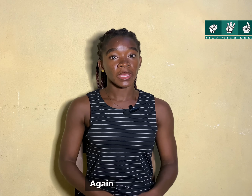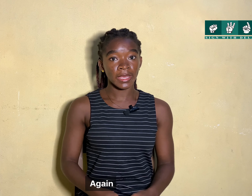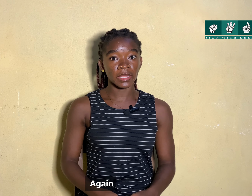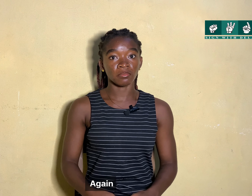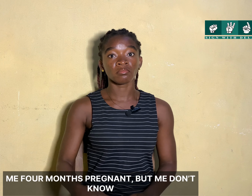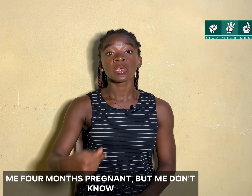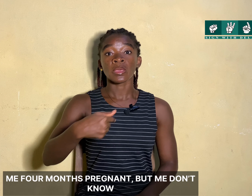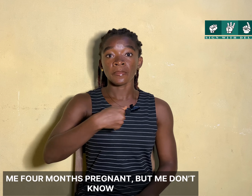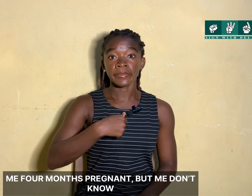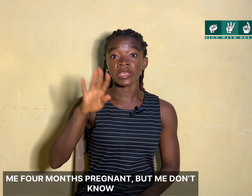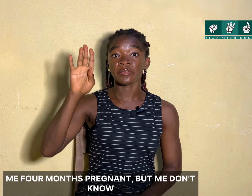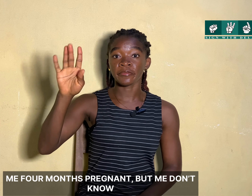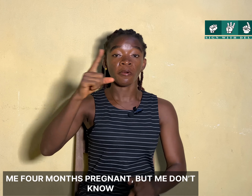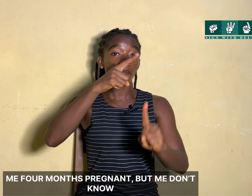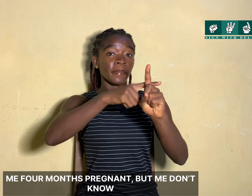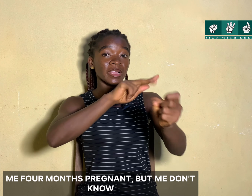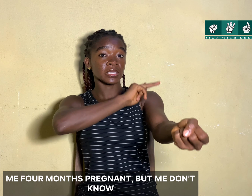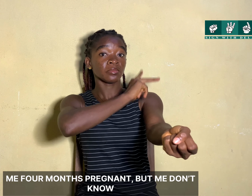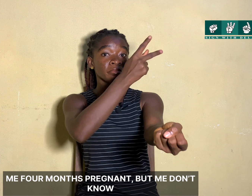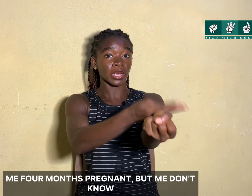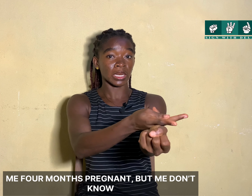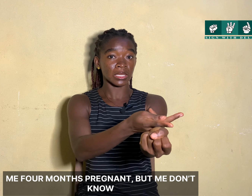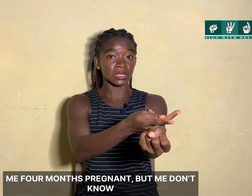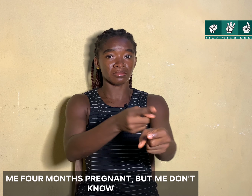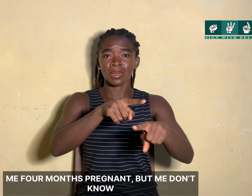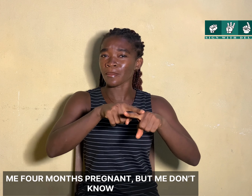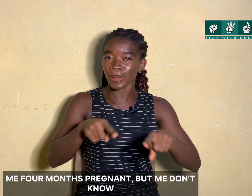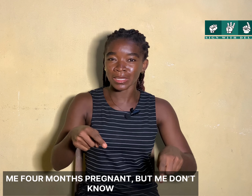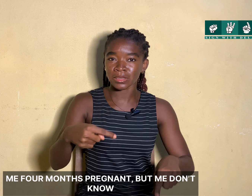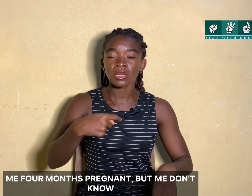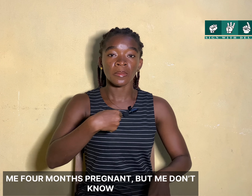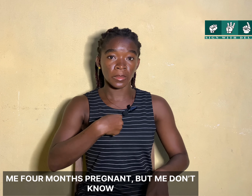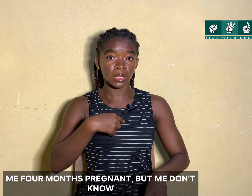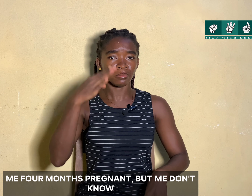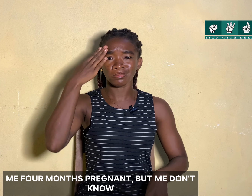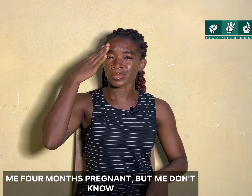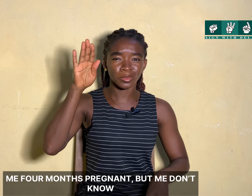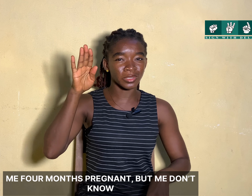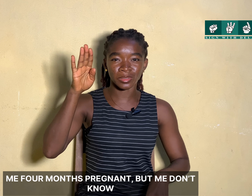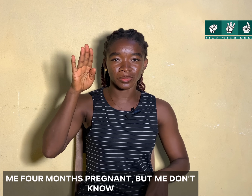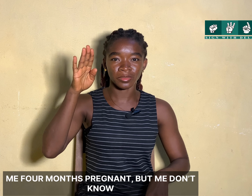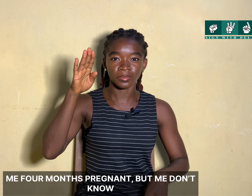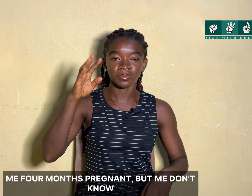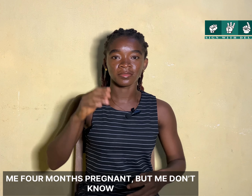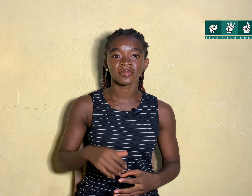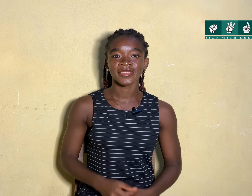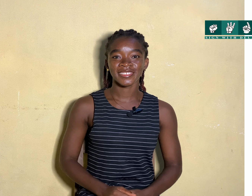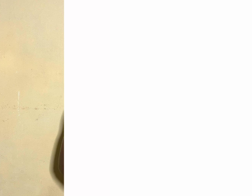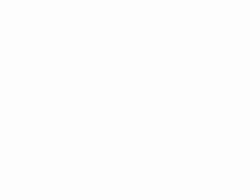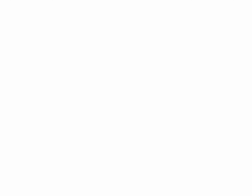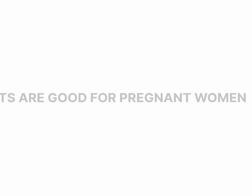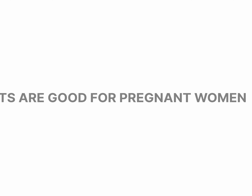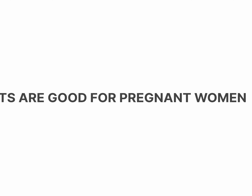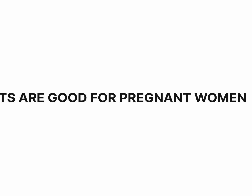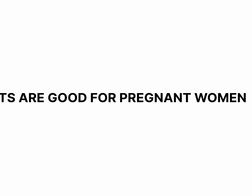Again. Me. Four months pregnant but. Me. Don't know. The